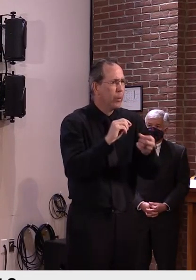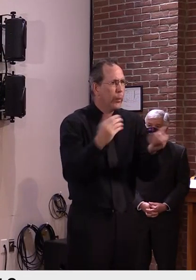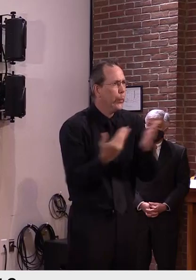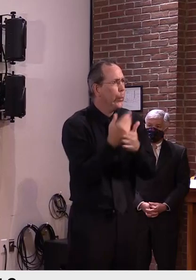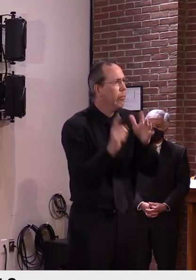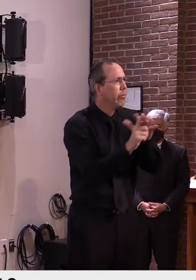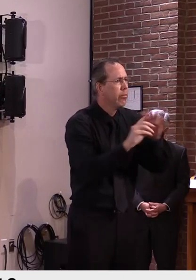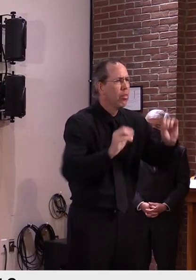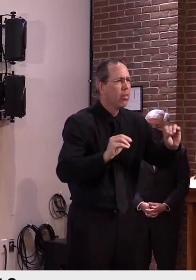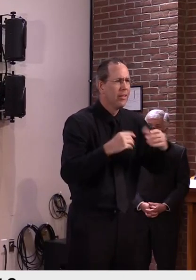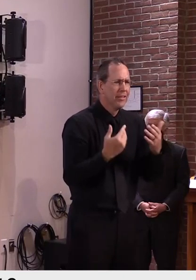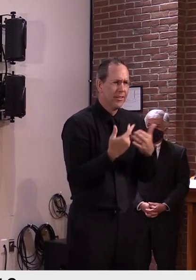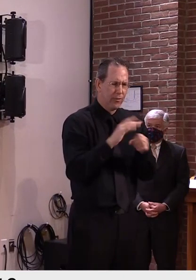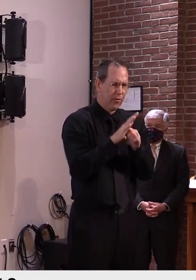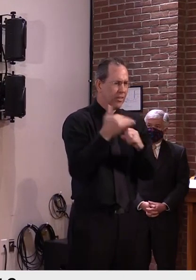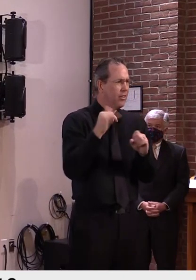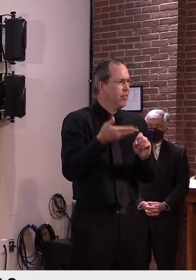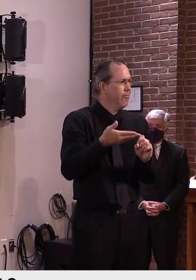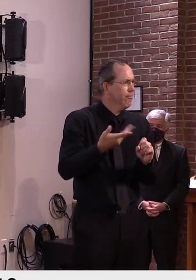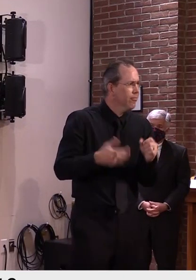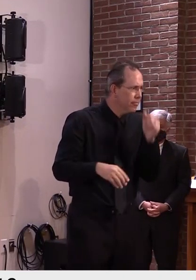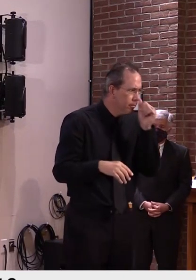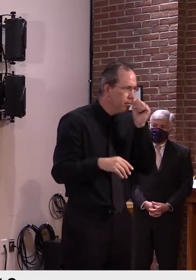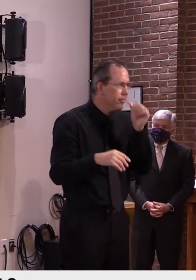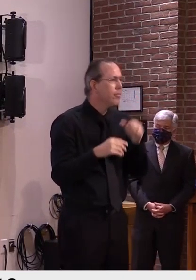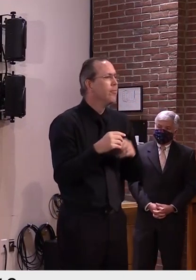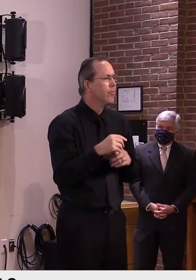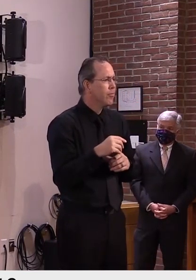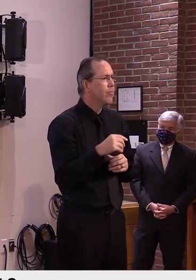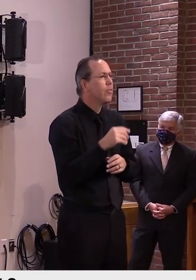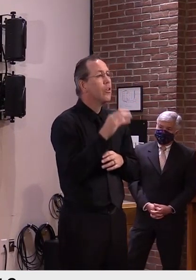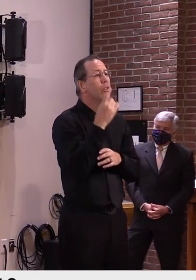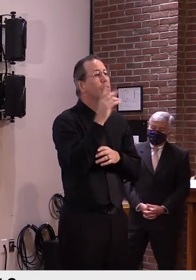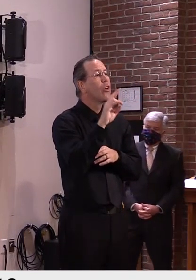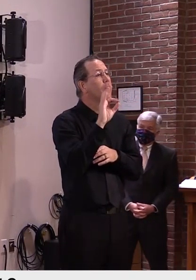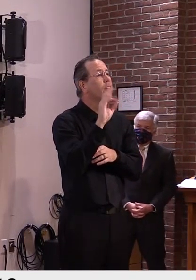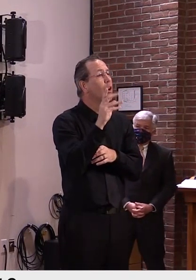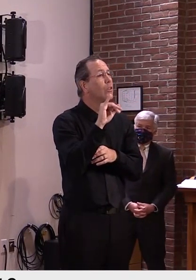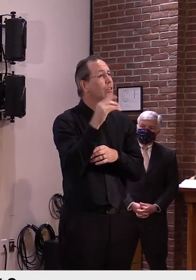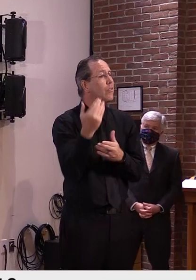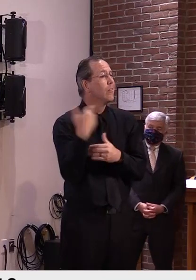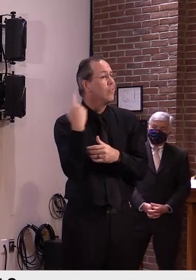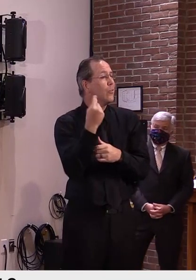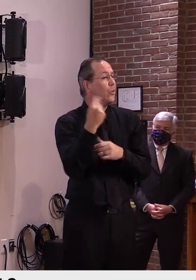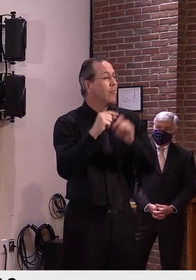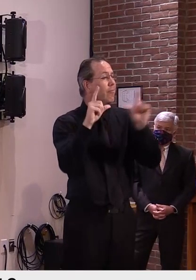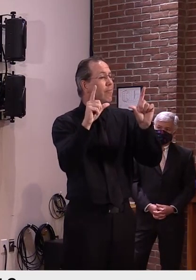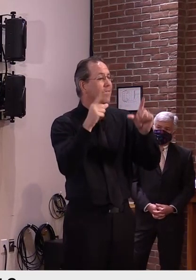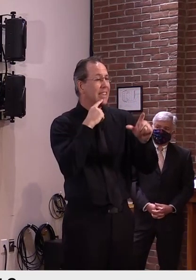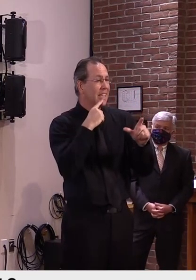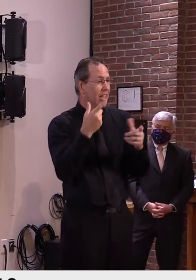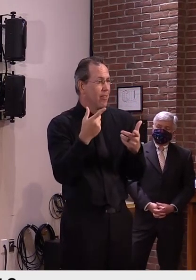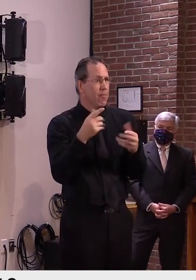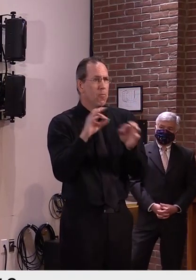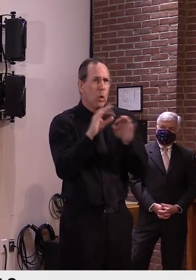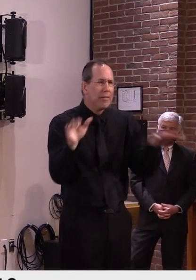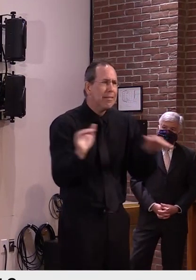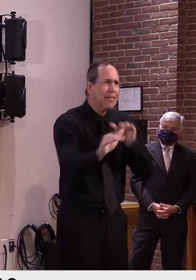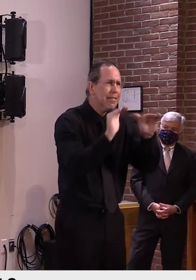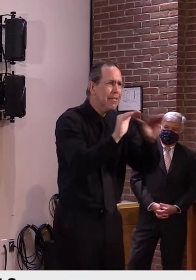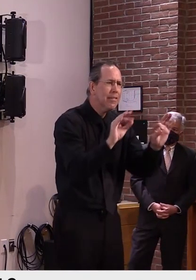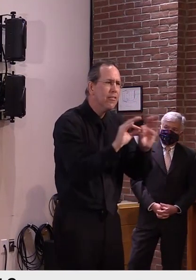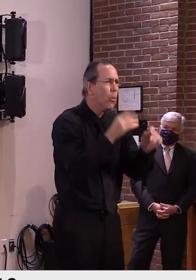do not let our guard down, because that would really be at odds with the current strategy that we're doing. So keeping the